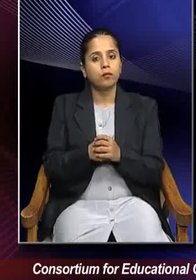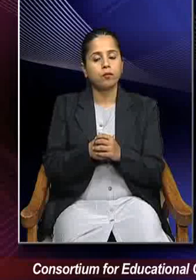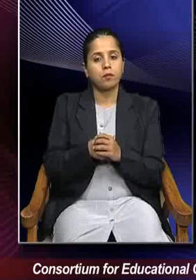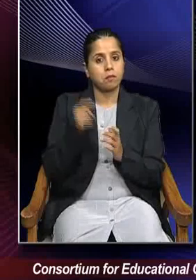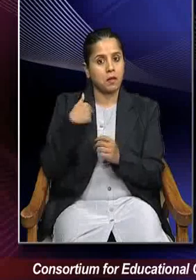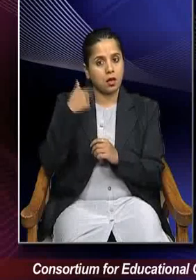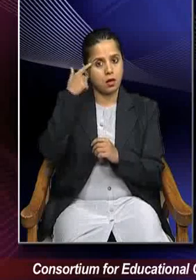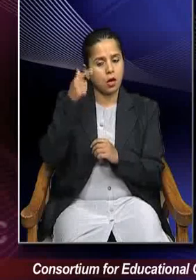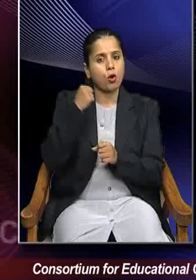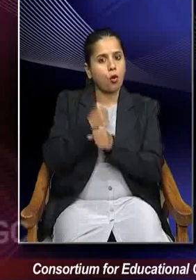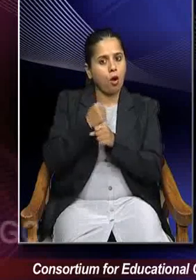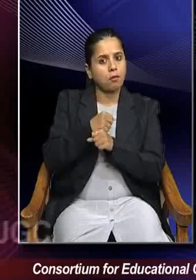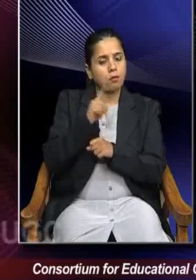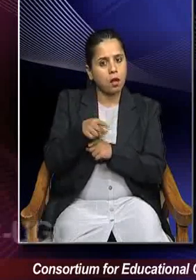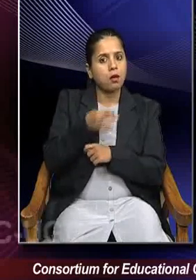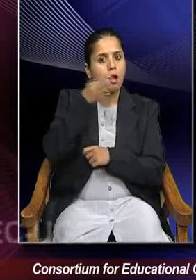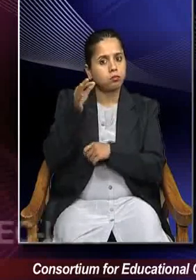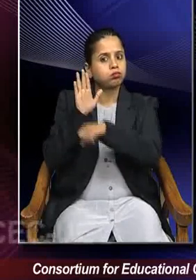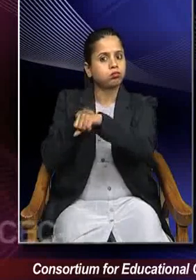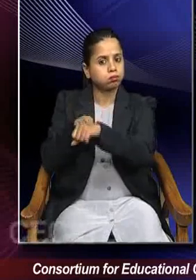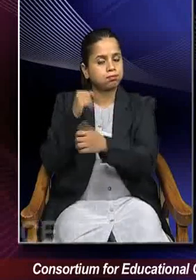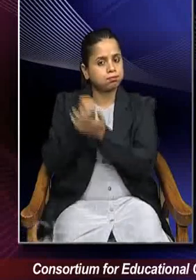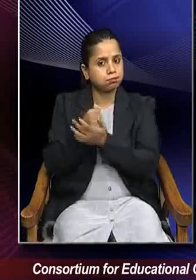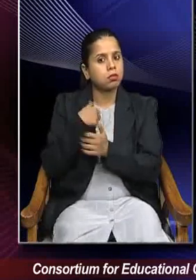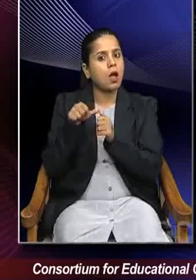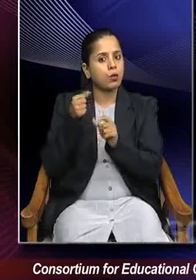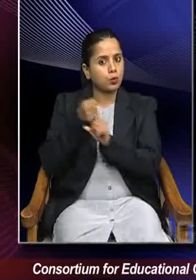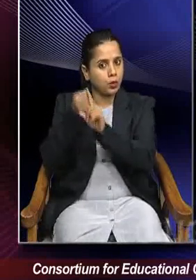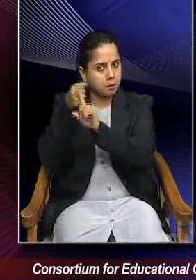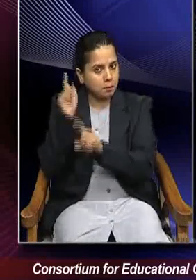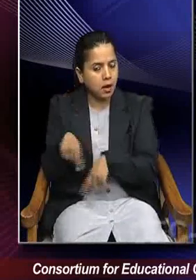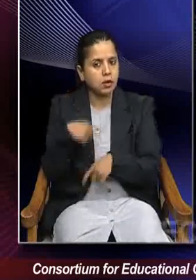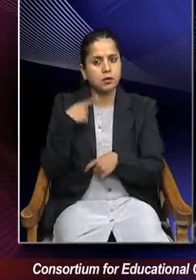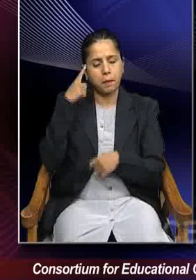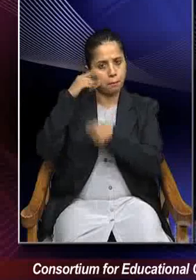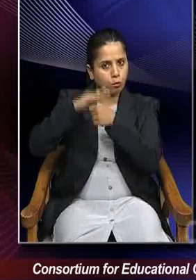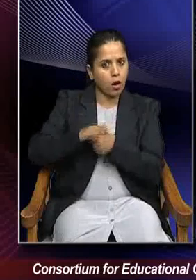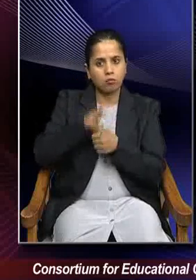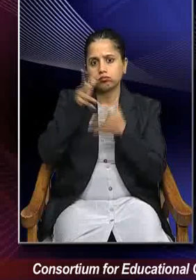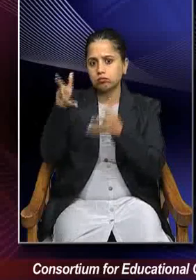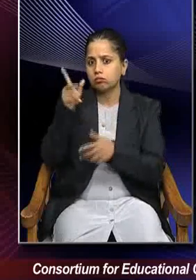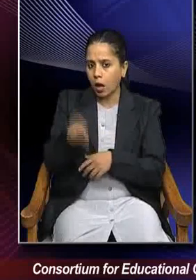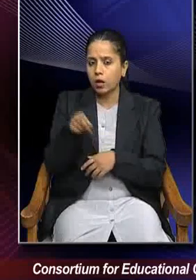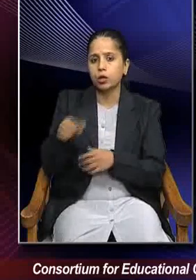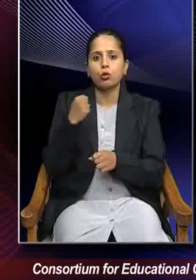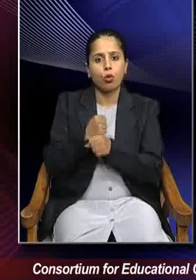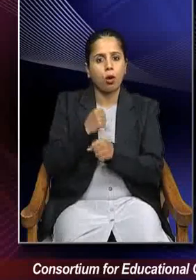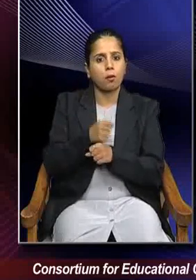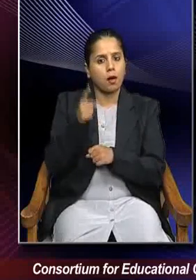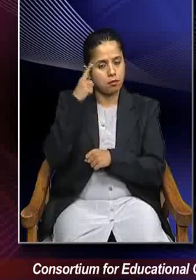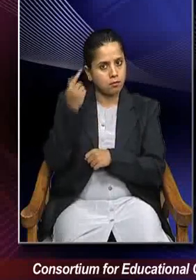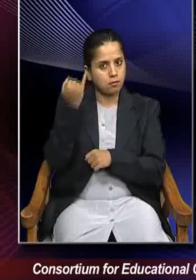impression upon our government. We create advocacy and pressures on the various governments to come up